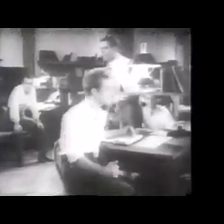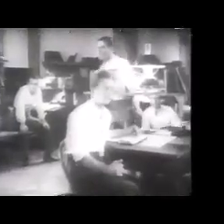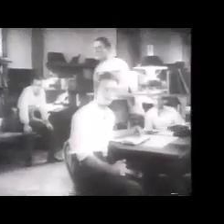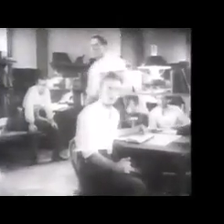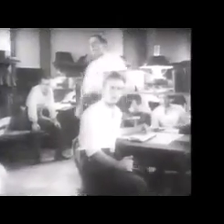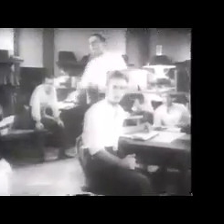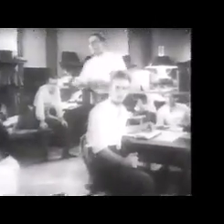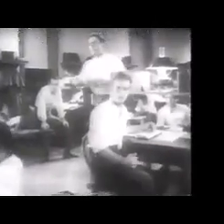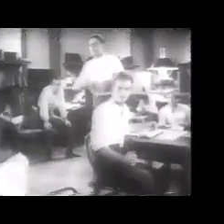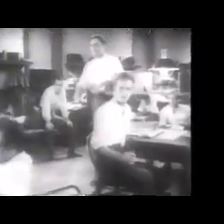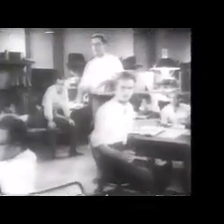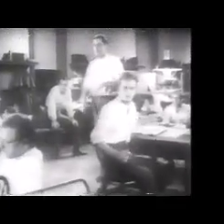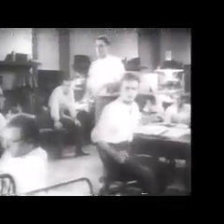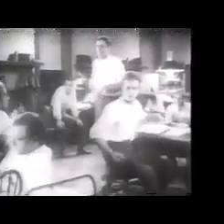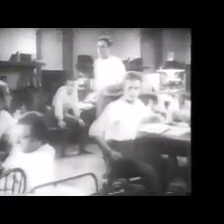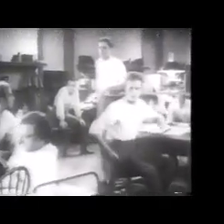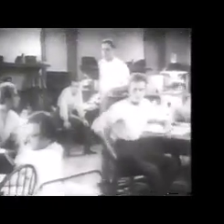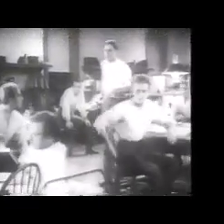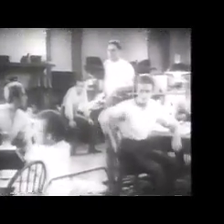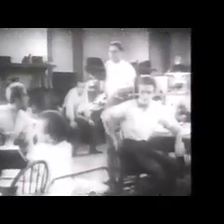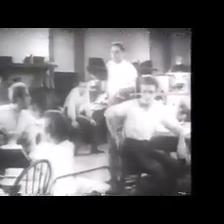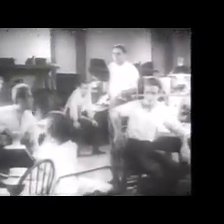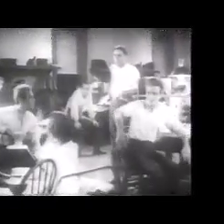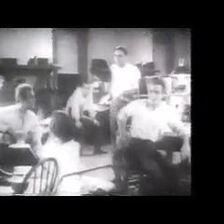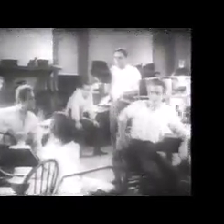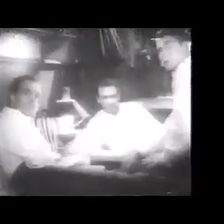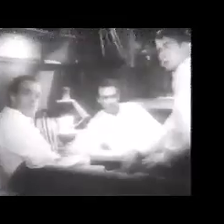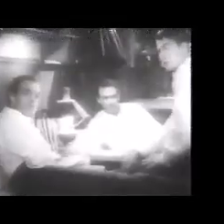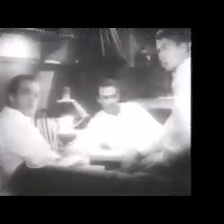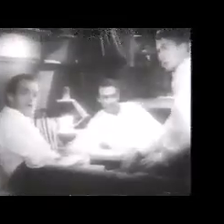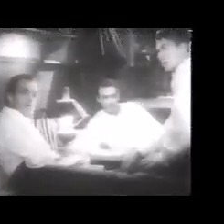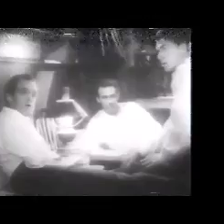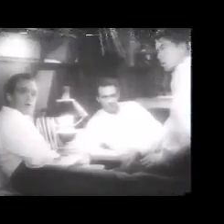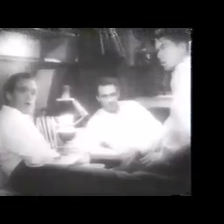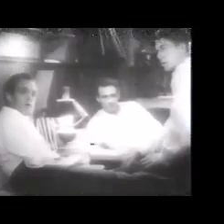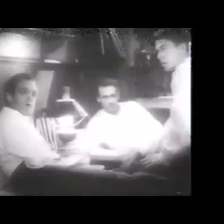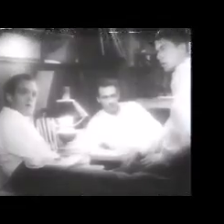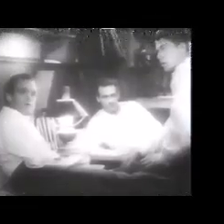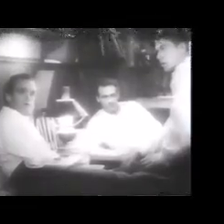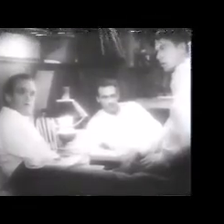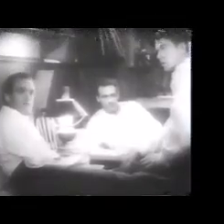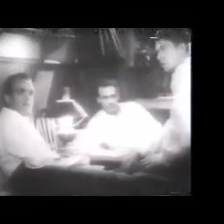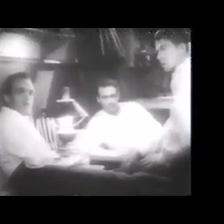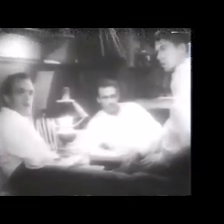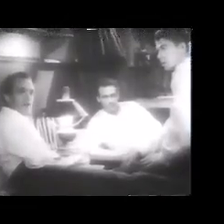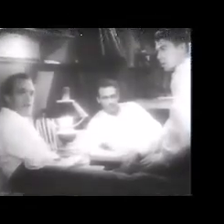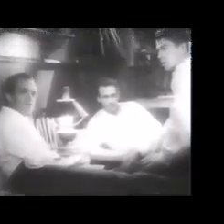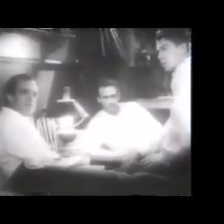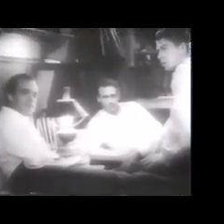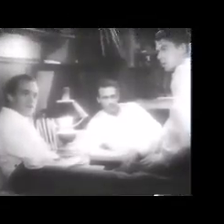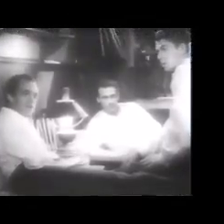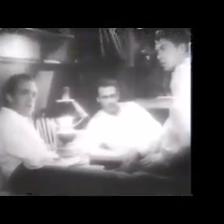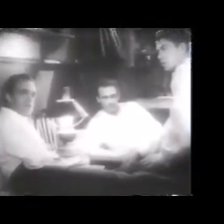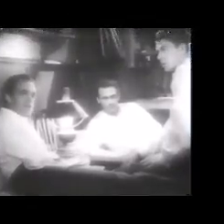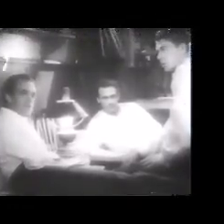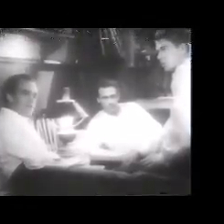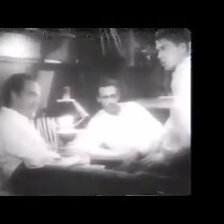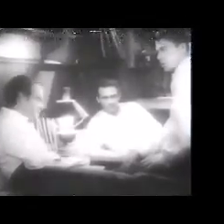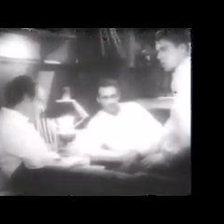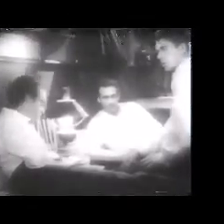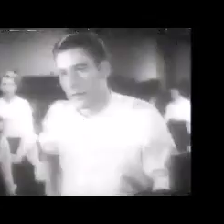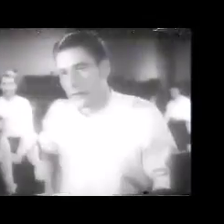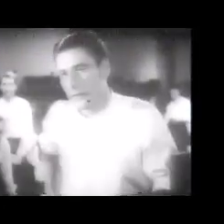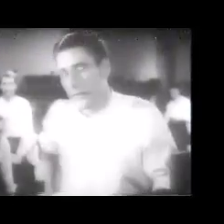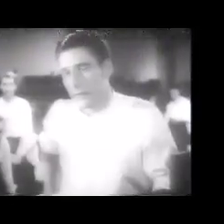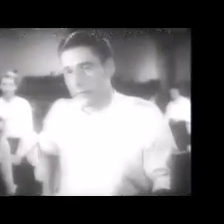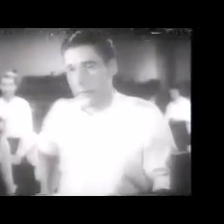Hey, Ralph, where's the sports section? How should I know? I'm looking at the TV schedule. What looks